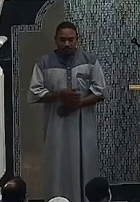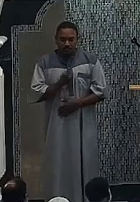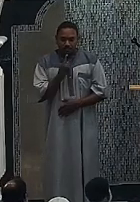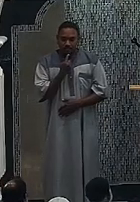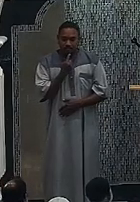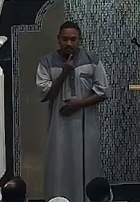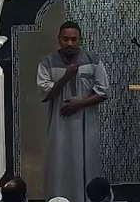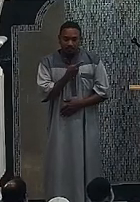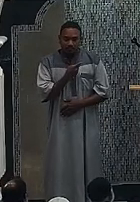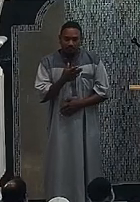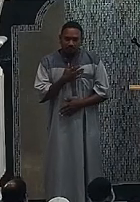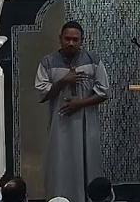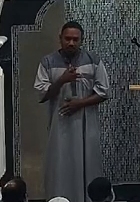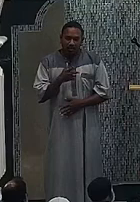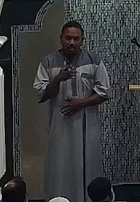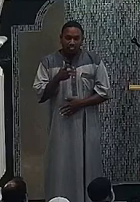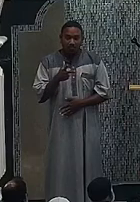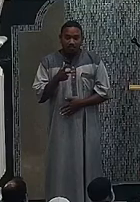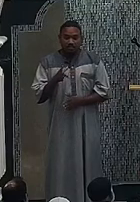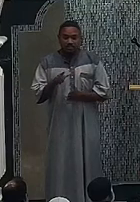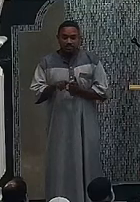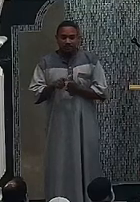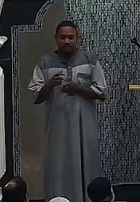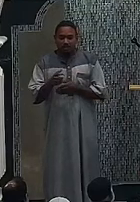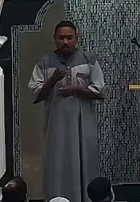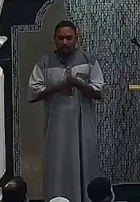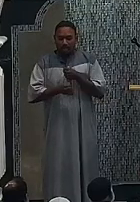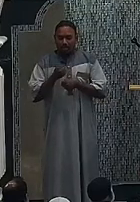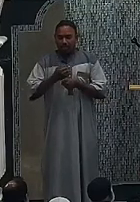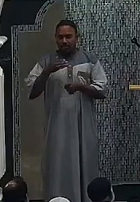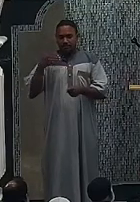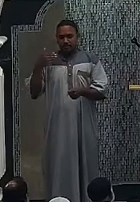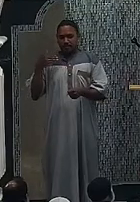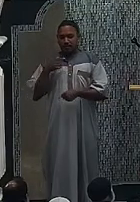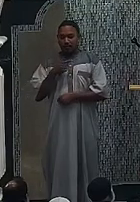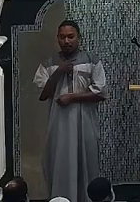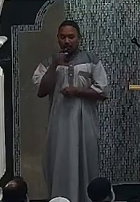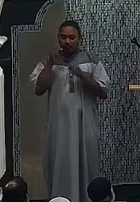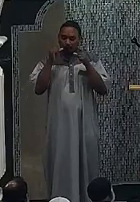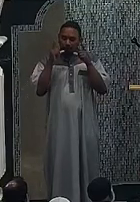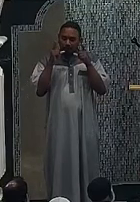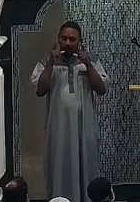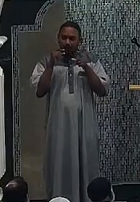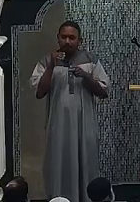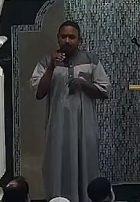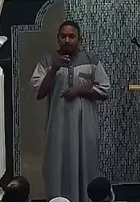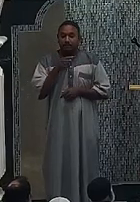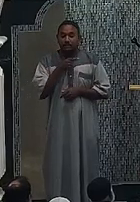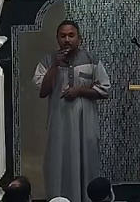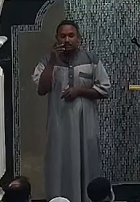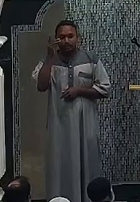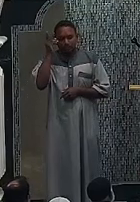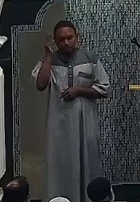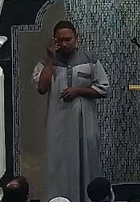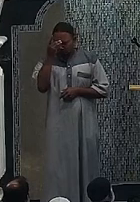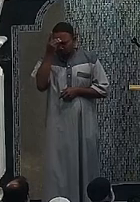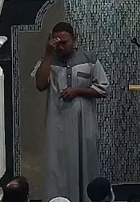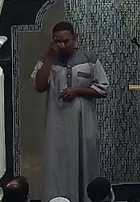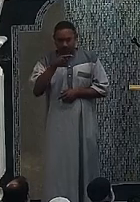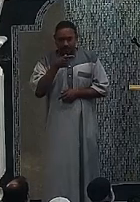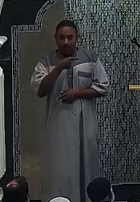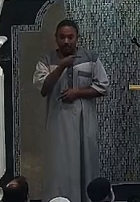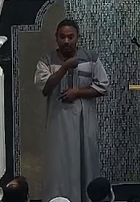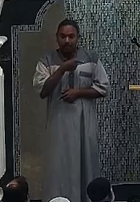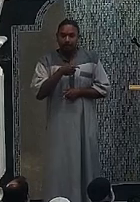deaf. There's no deafness in the family, none in our group of friends.